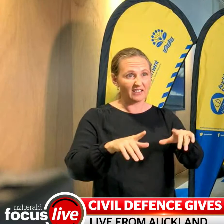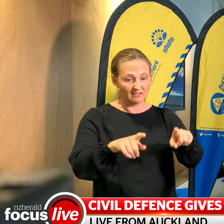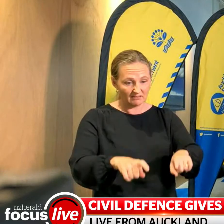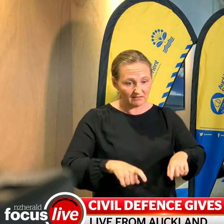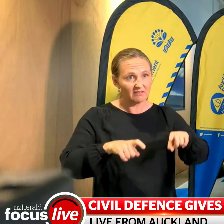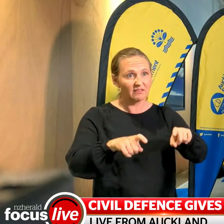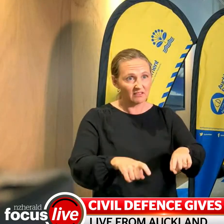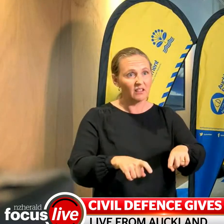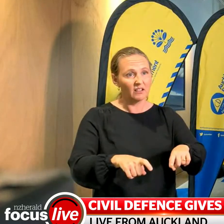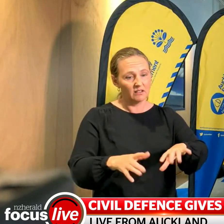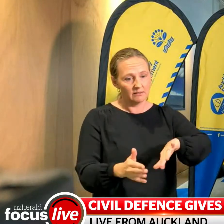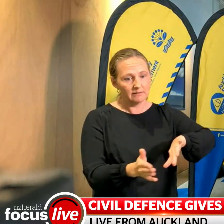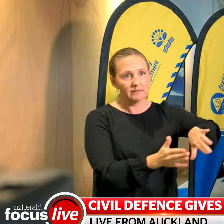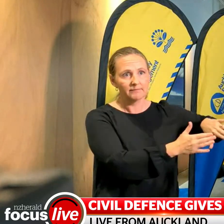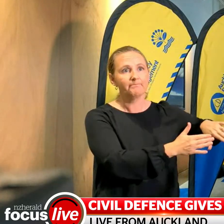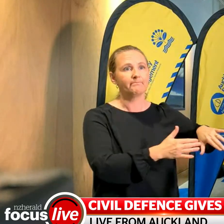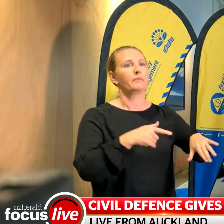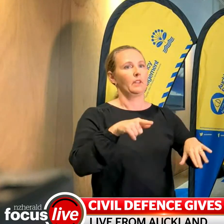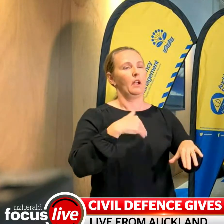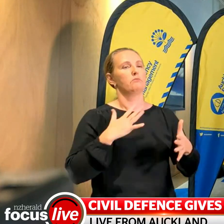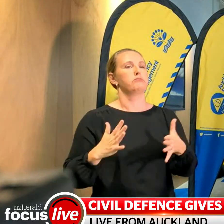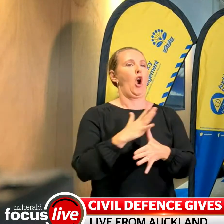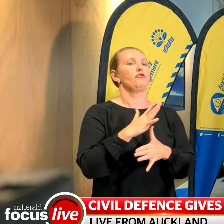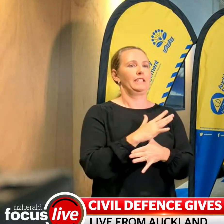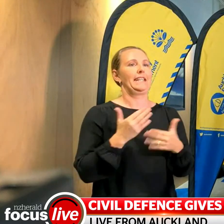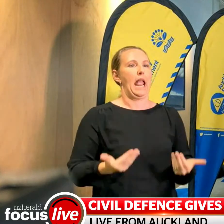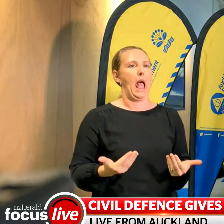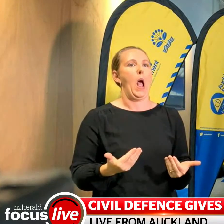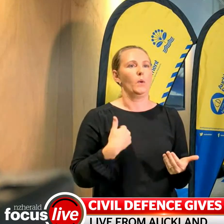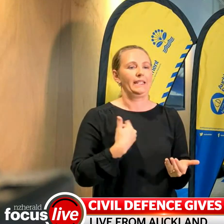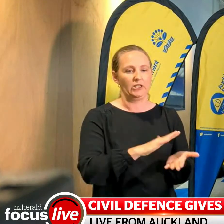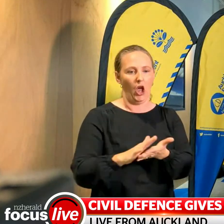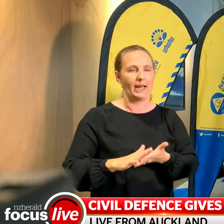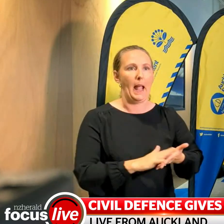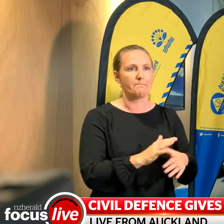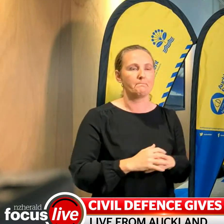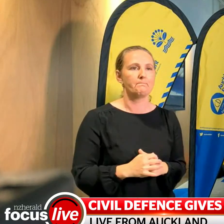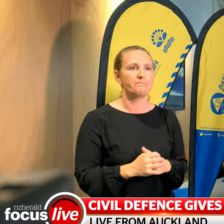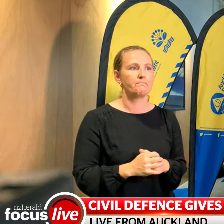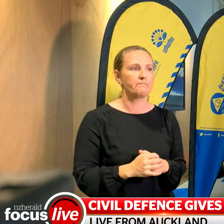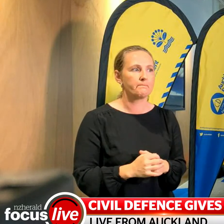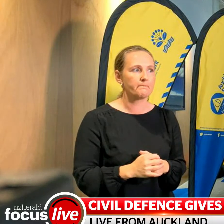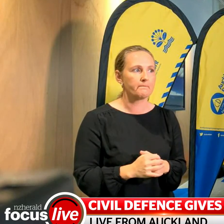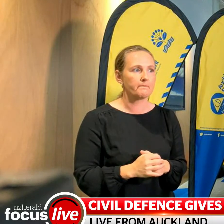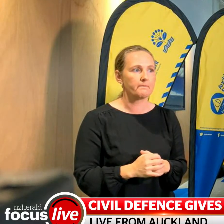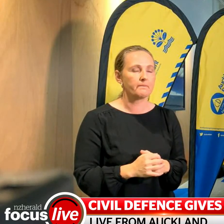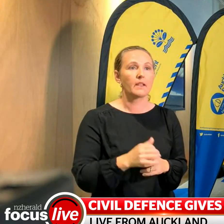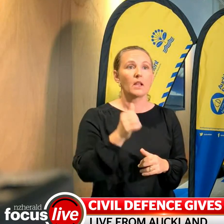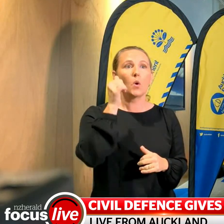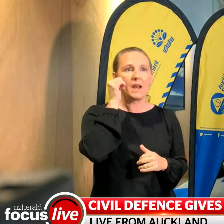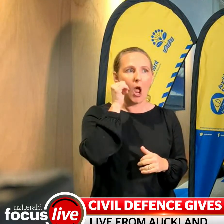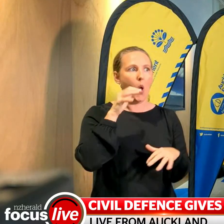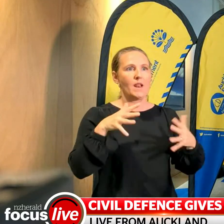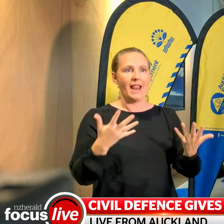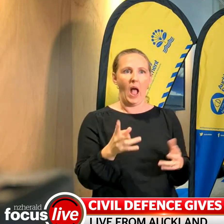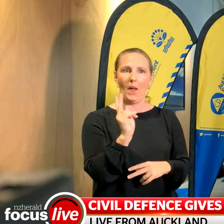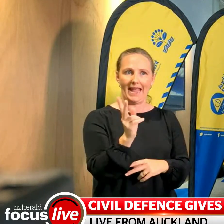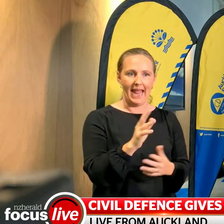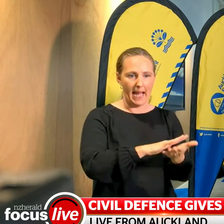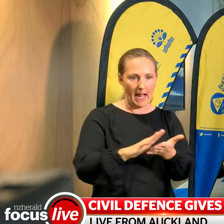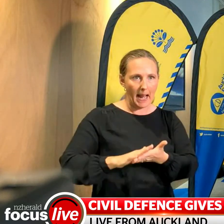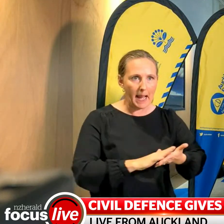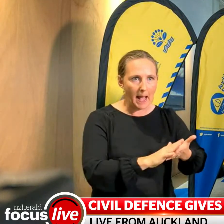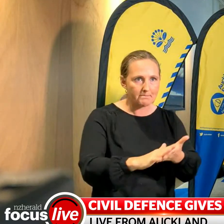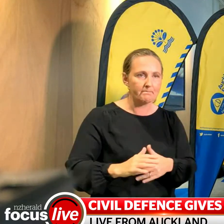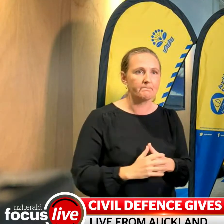that we've got slightly more settled weather, and we know that people will be getting into the next round of cleanups. So to help